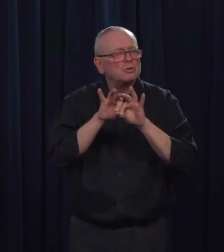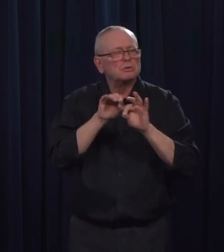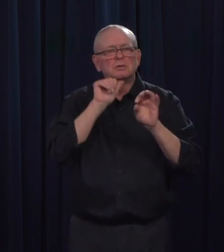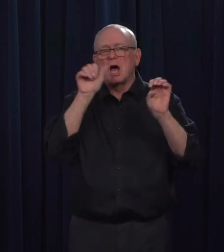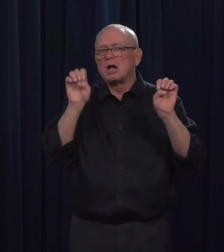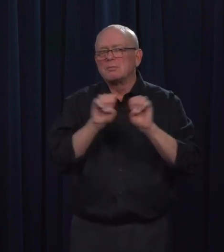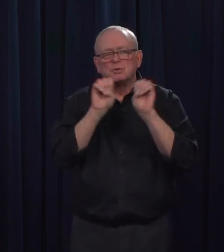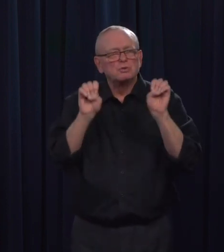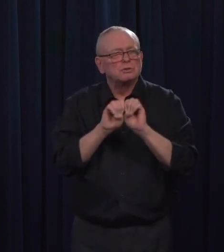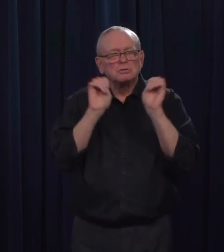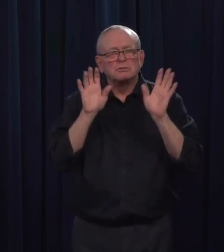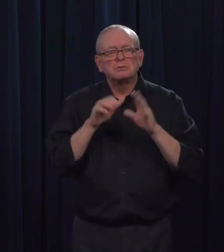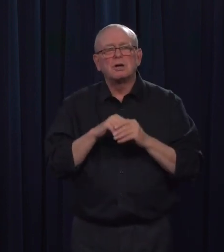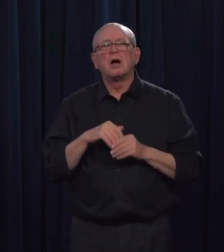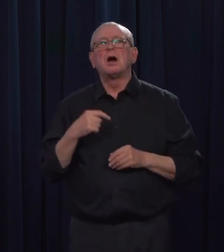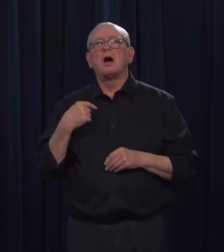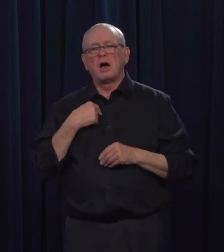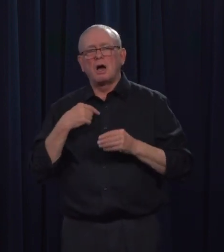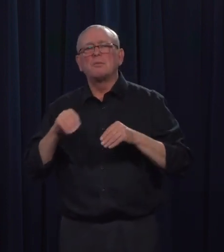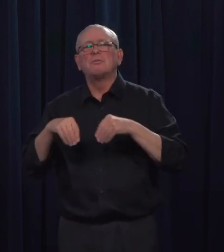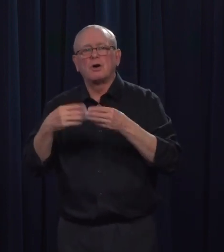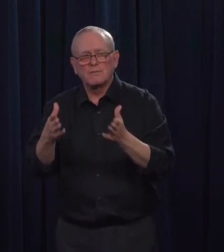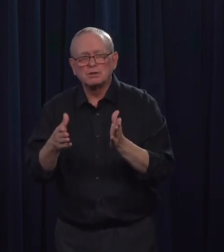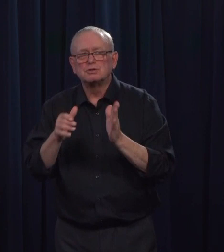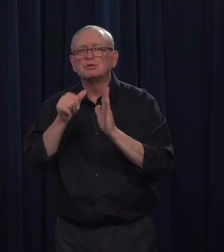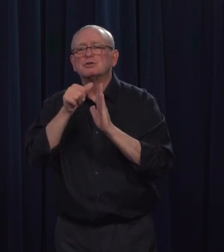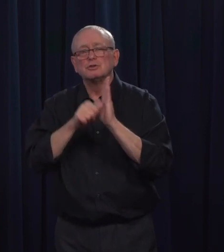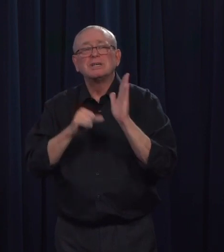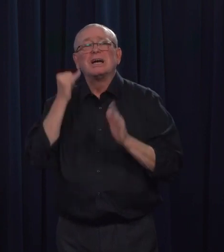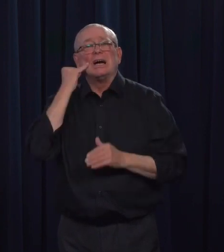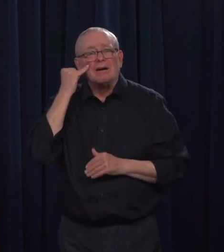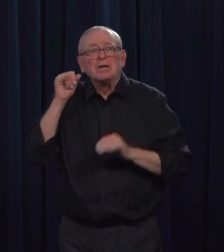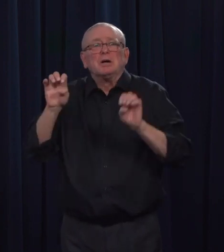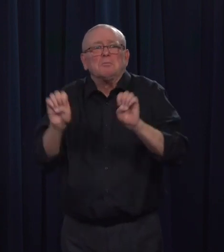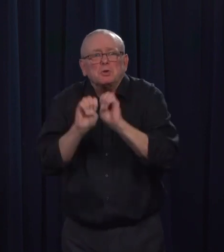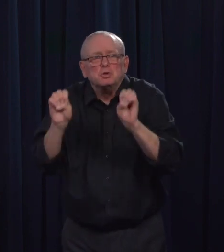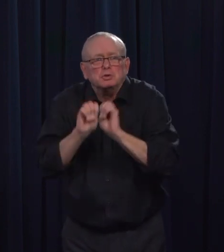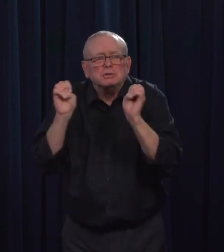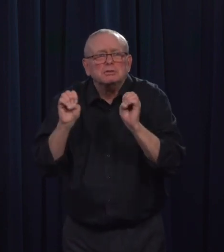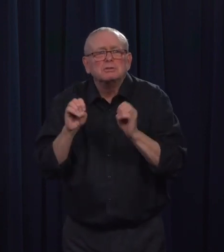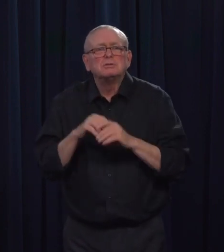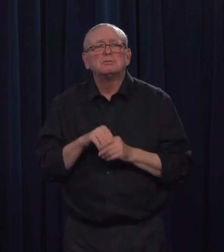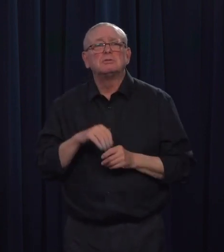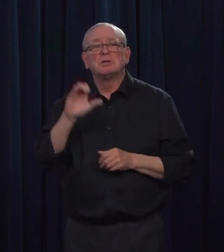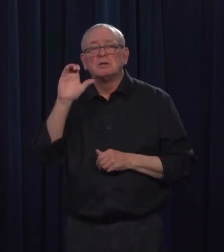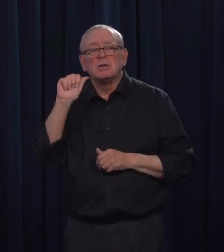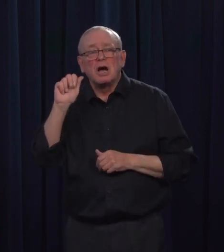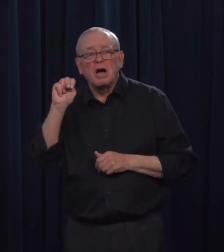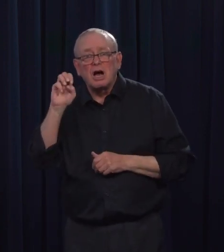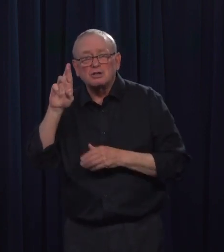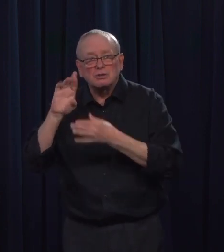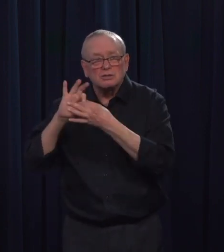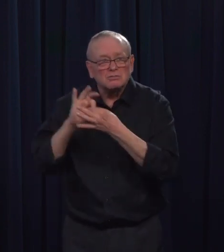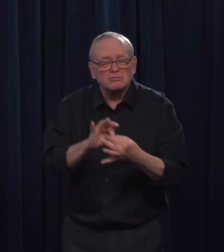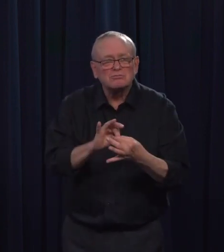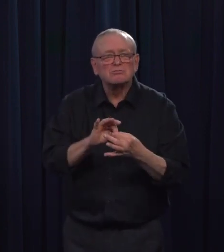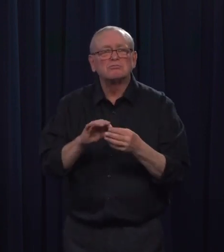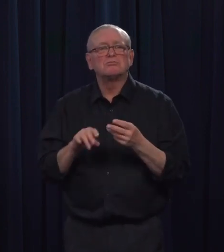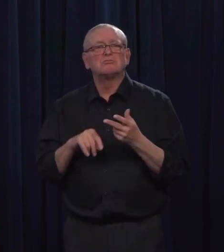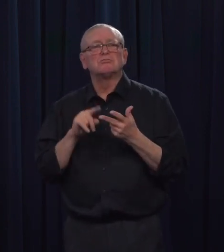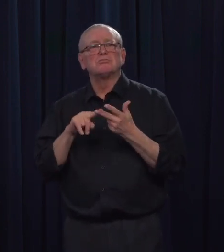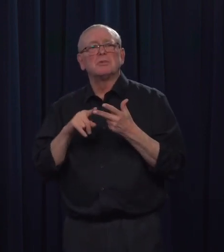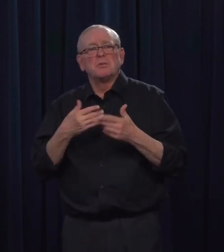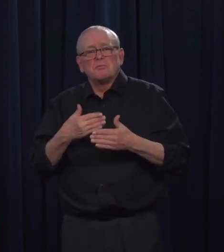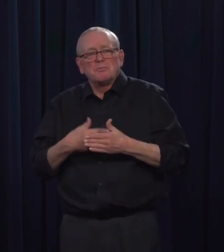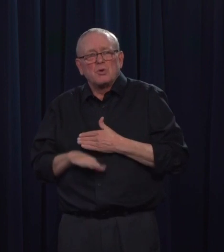cancer care, and of course cesarean sections as they're needed. So those surgical procedures are going ahead as they were planned. It is